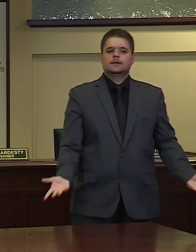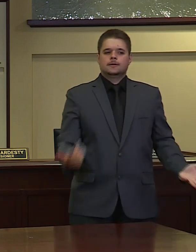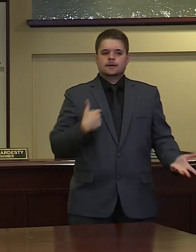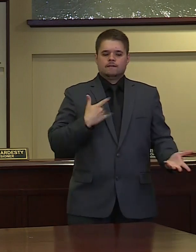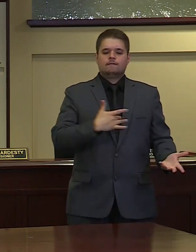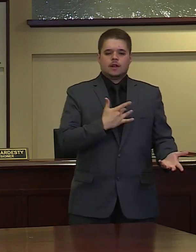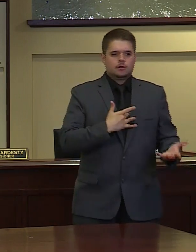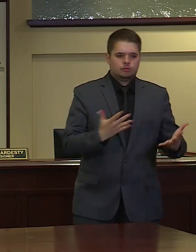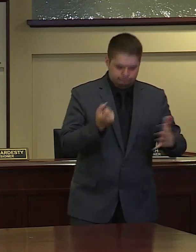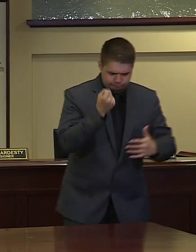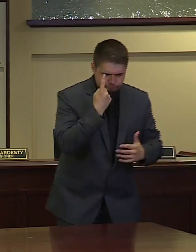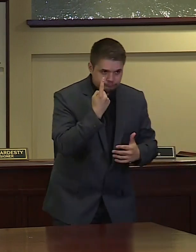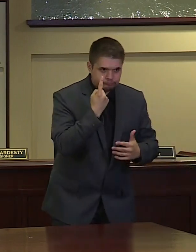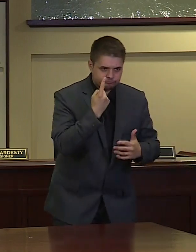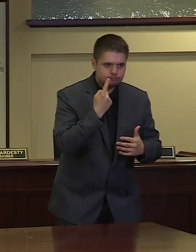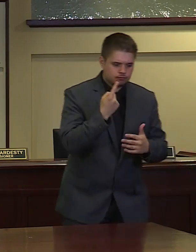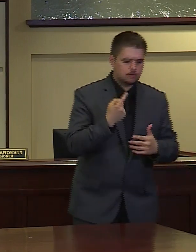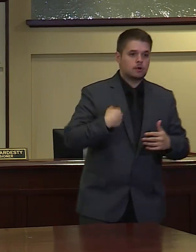downtown core.